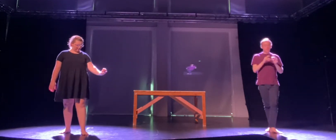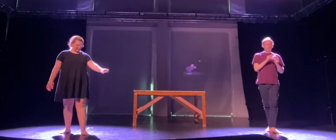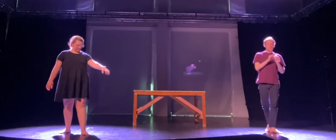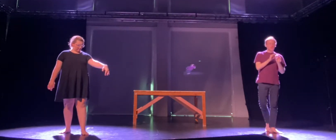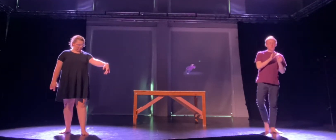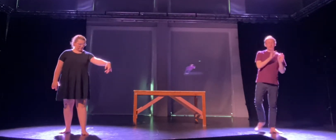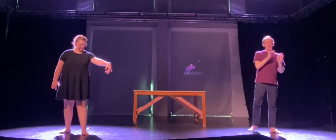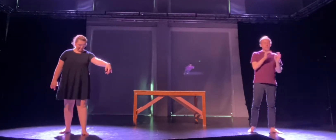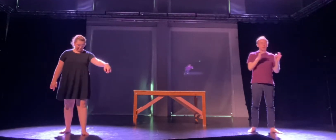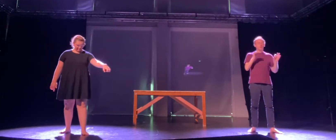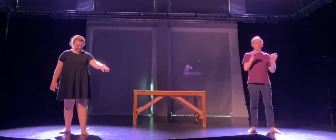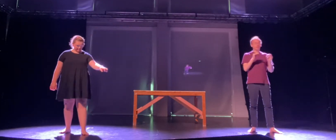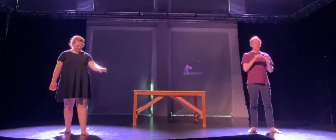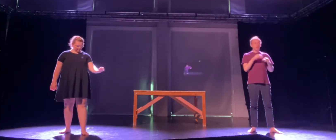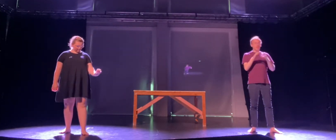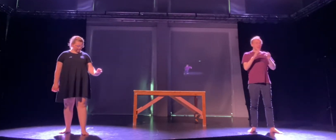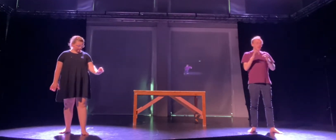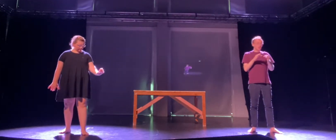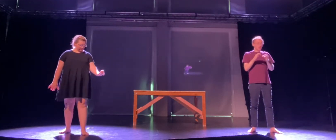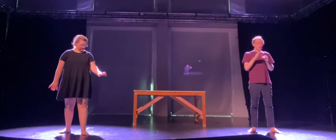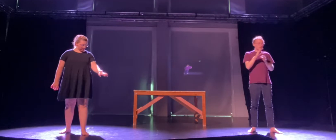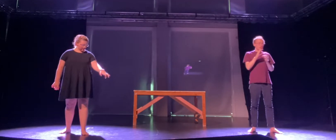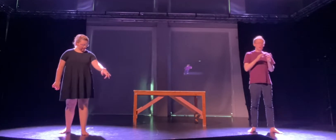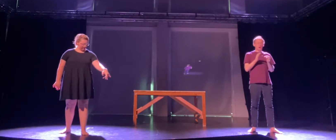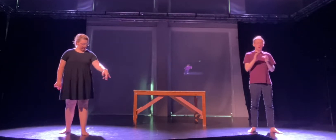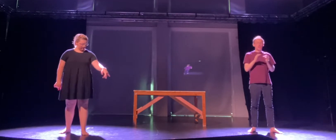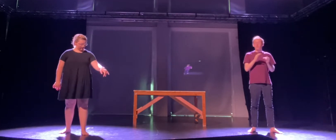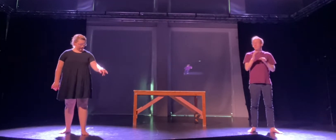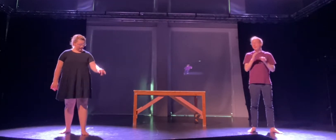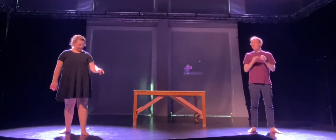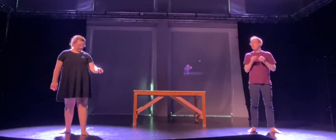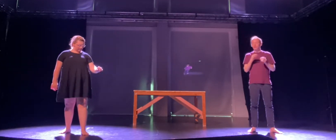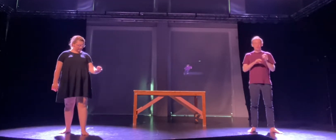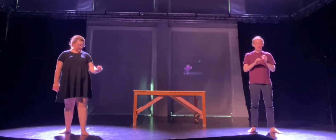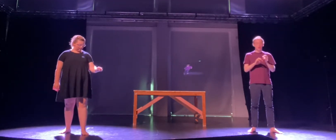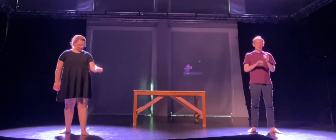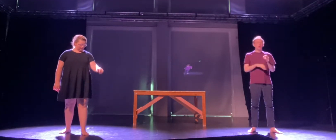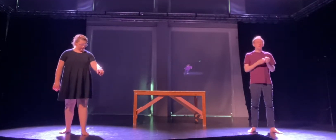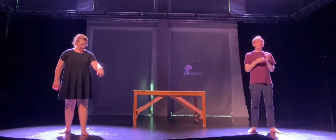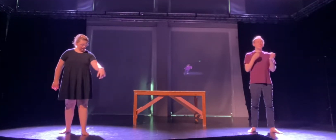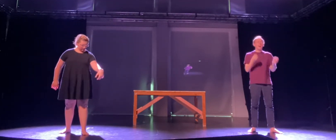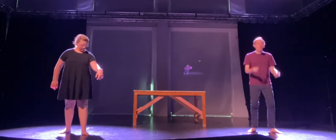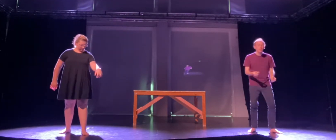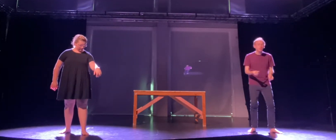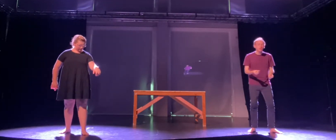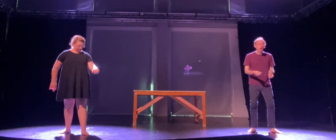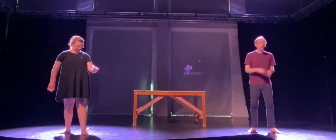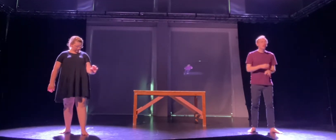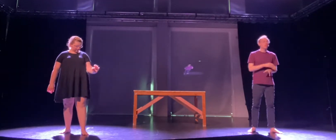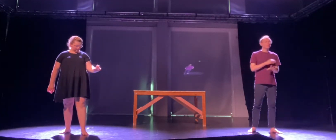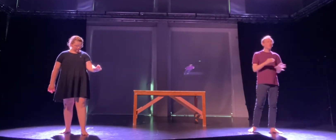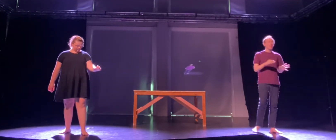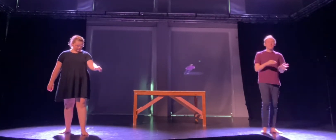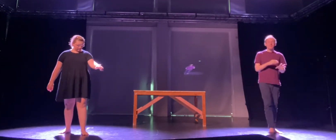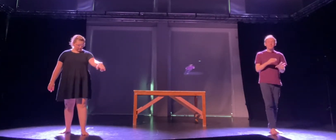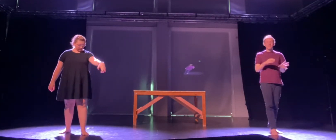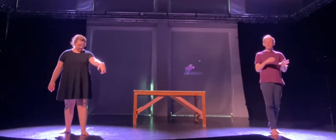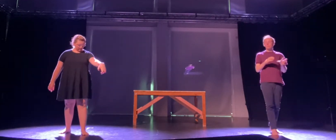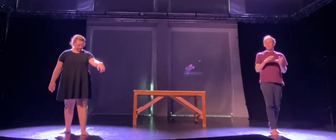use a specific set of rules to untangle this knot and turn it back into an unknot. But if it's an actual knot, we realise that this is something that